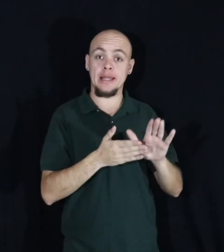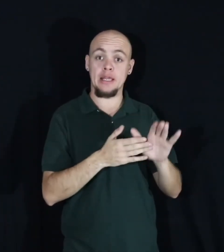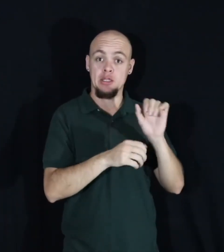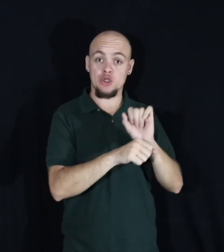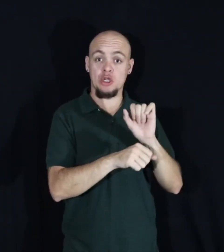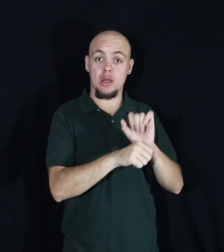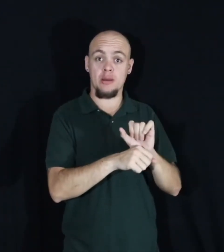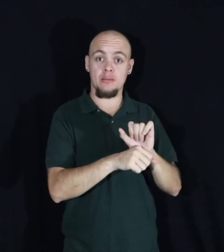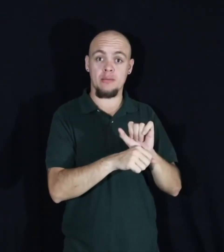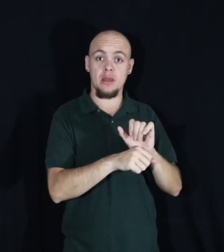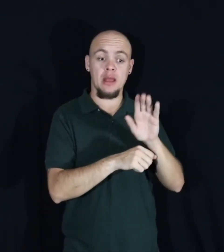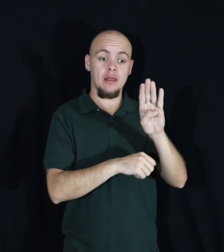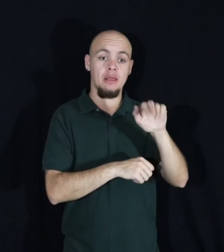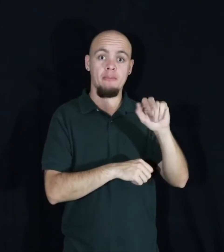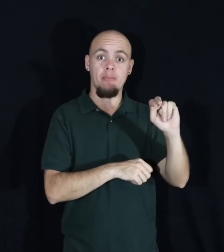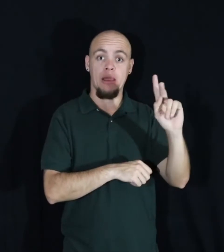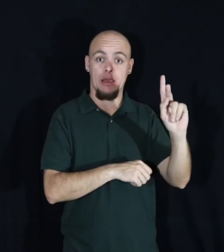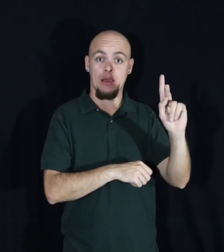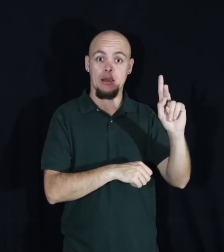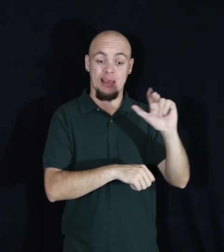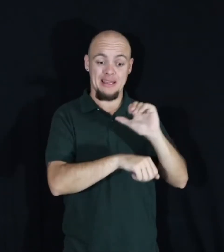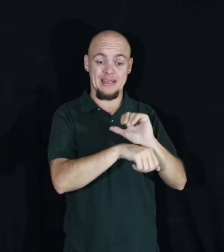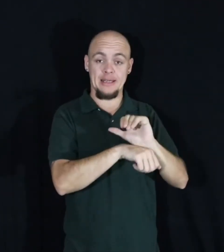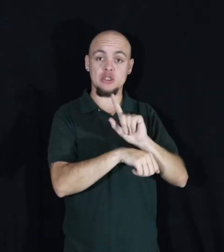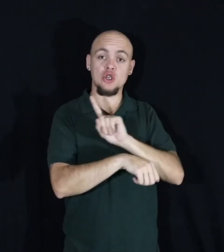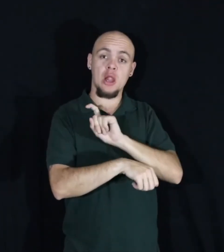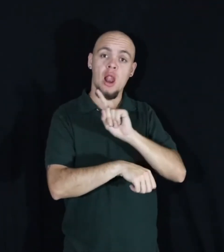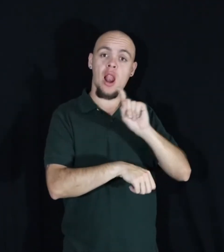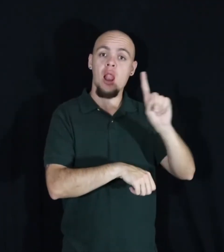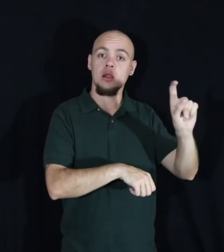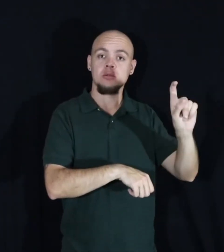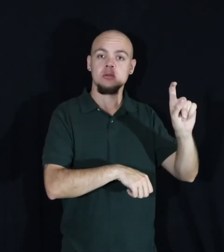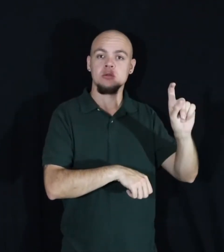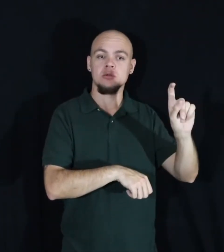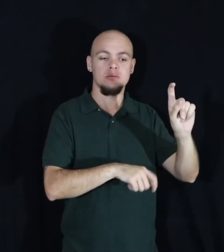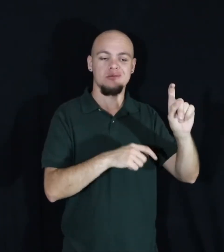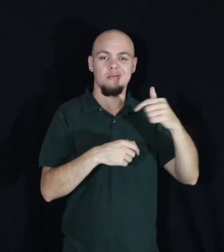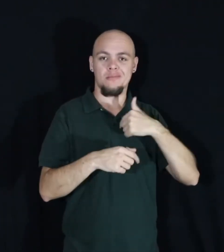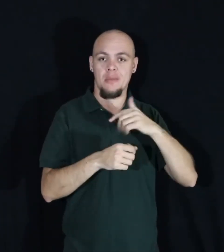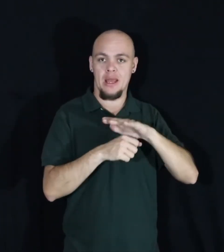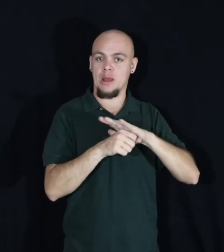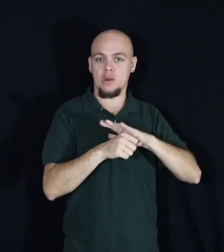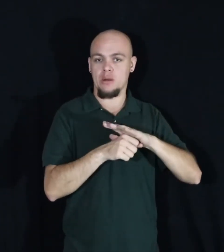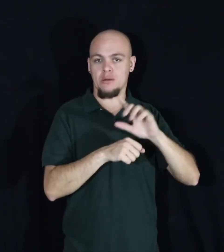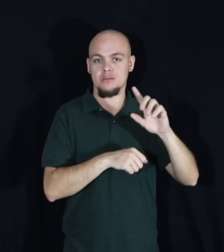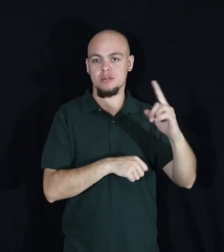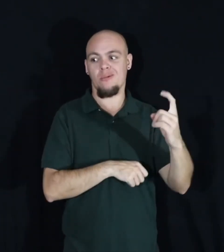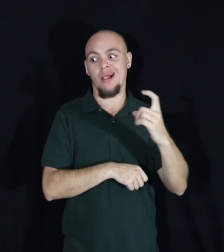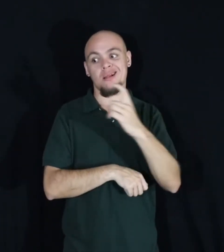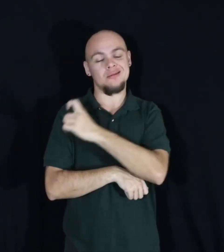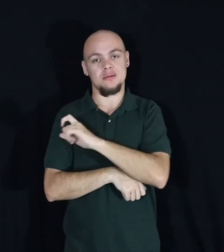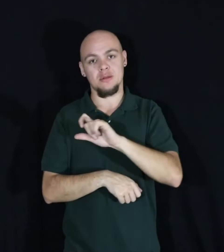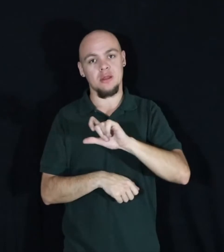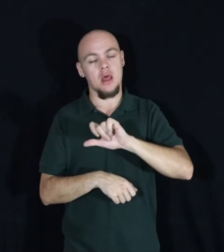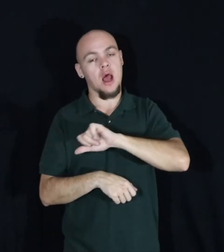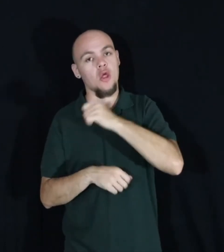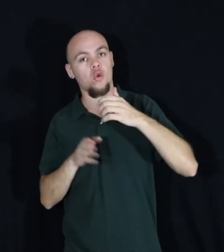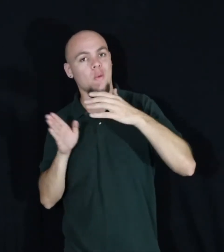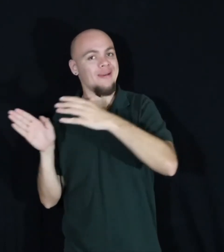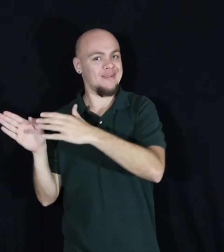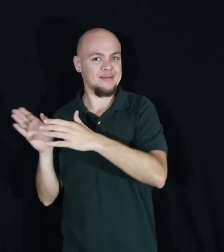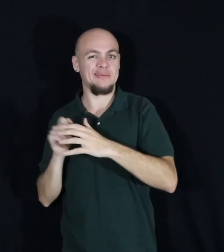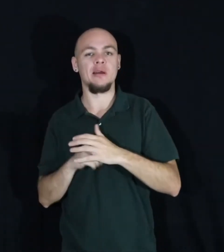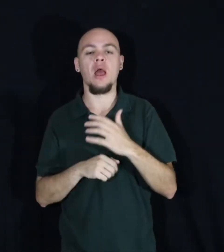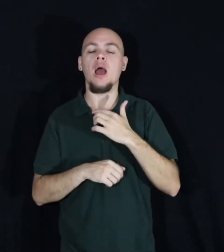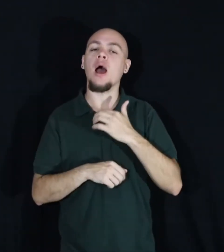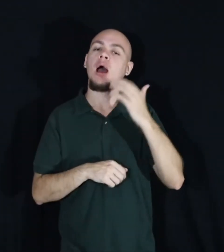night, she walked the opposite direction. I knew that when she left, she went away from where I was. I knew that